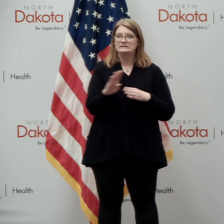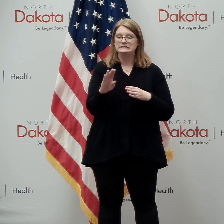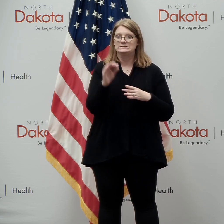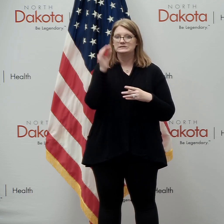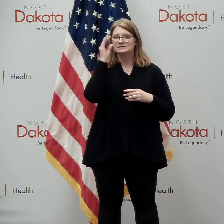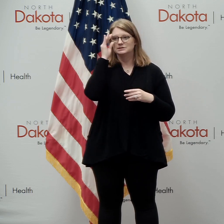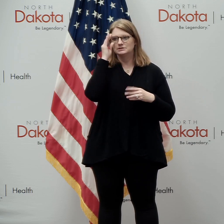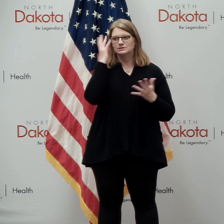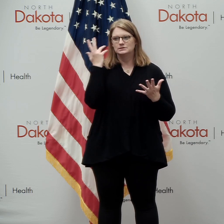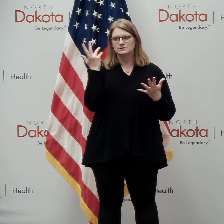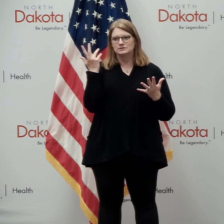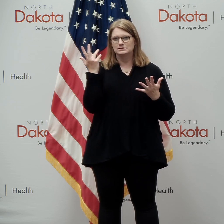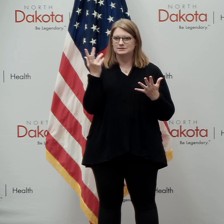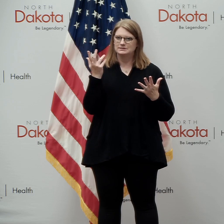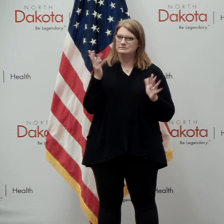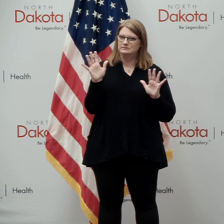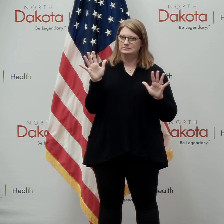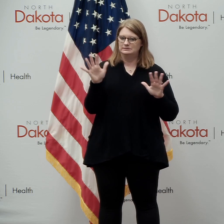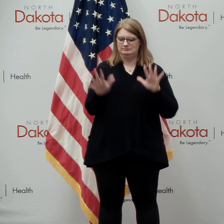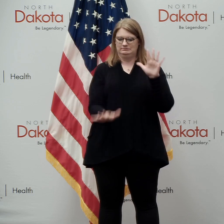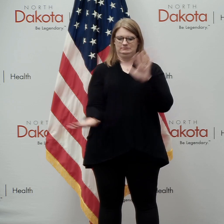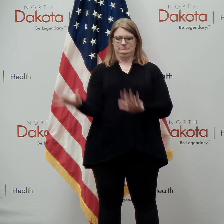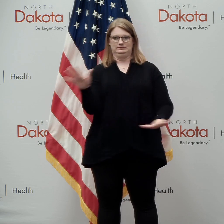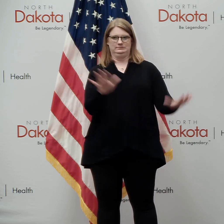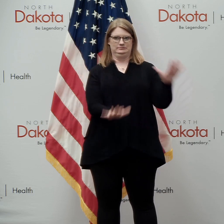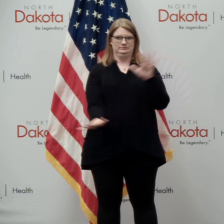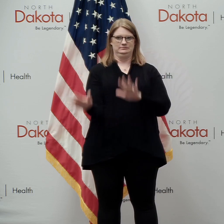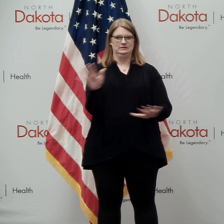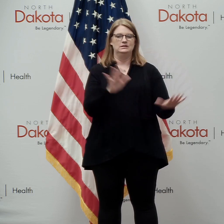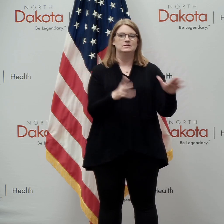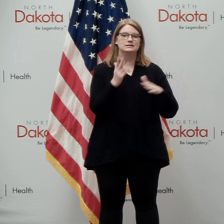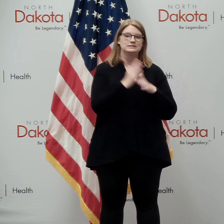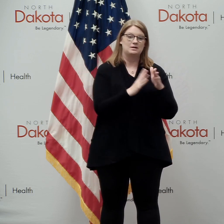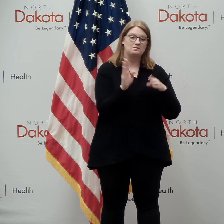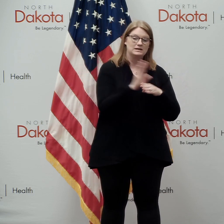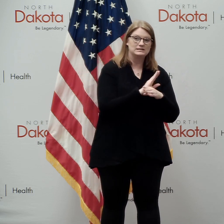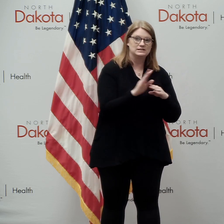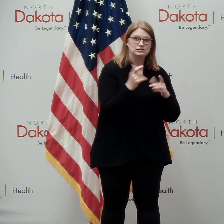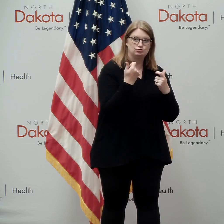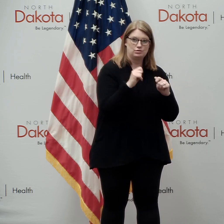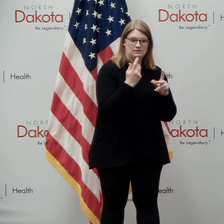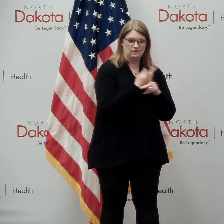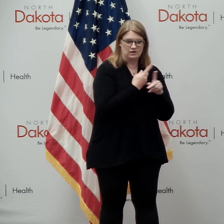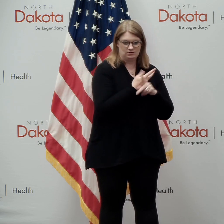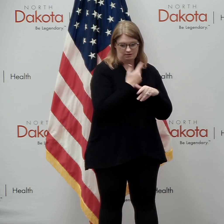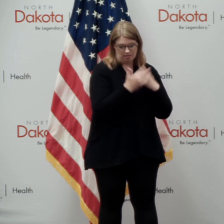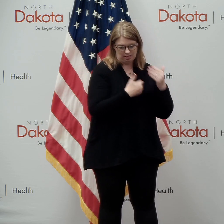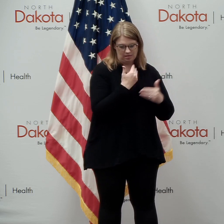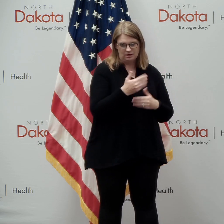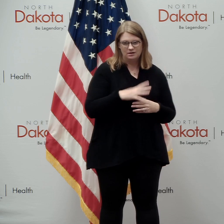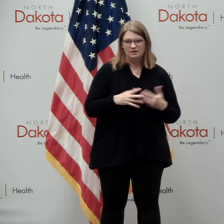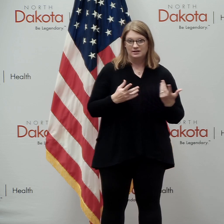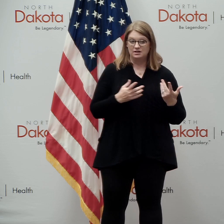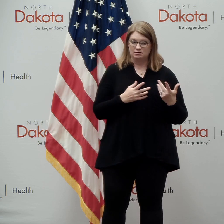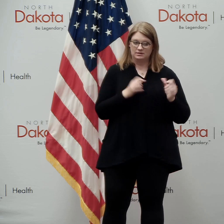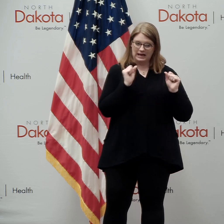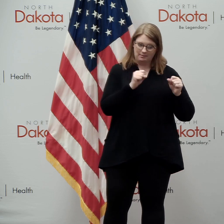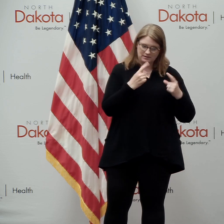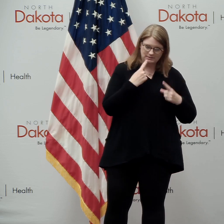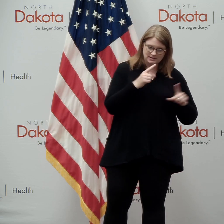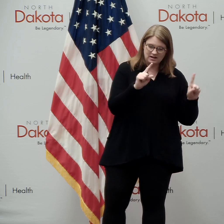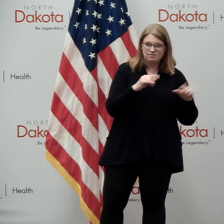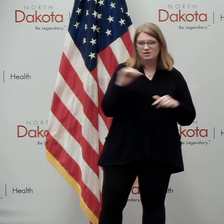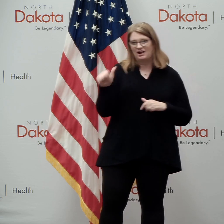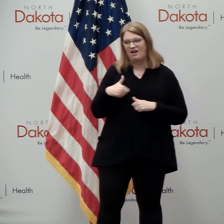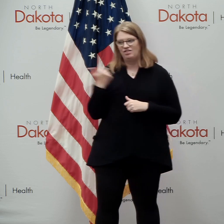has had some real winners and losers in terms of some people that found a way to thrive with takeout or drive-through and others that weren't able to do